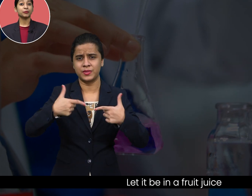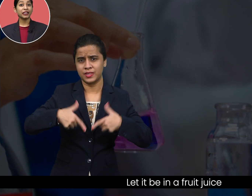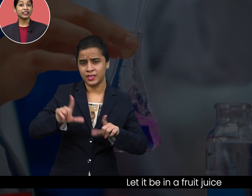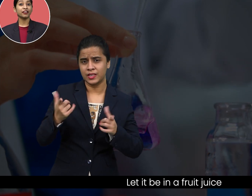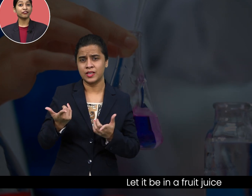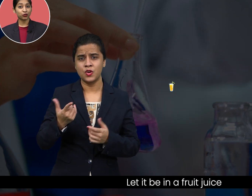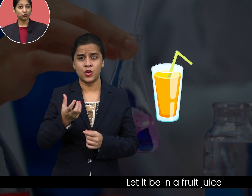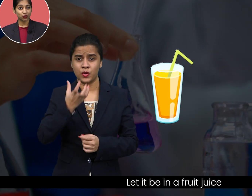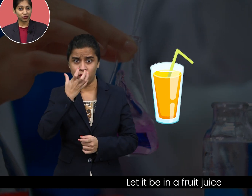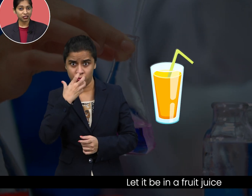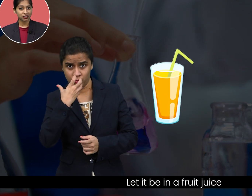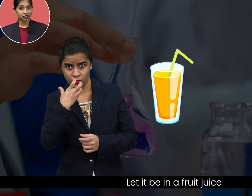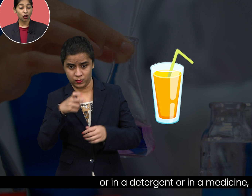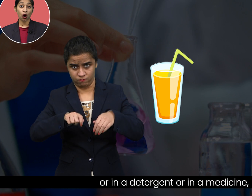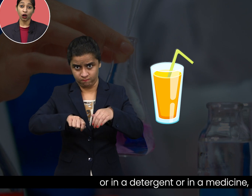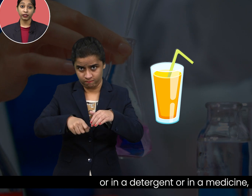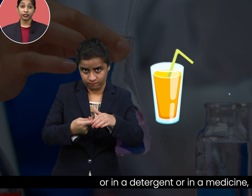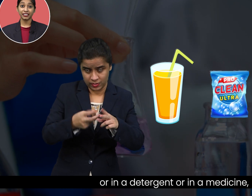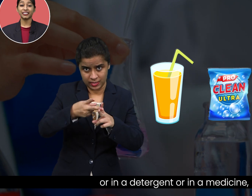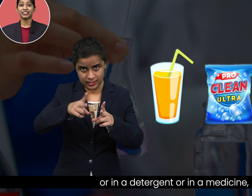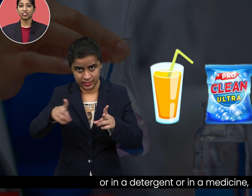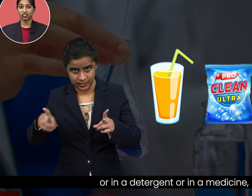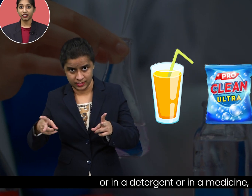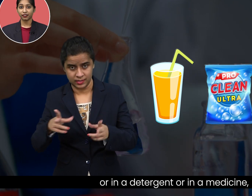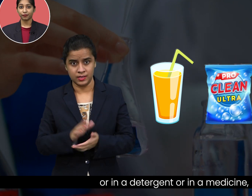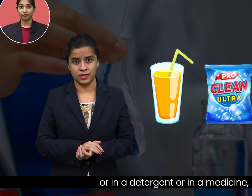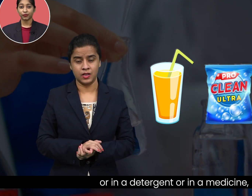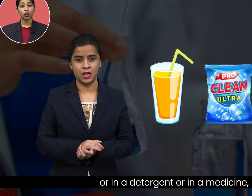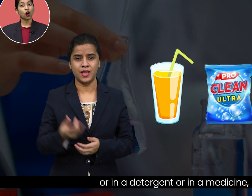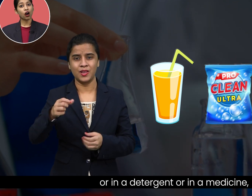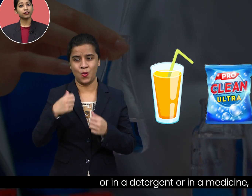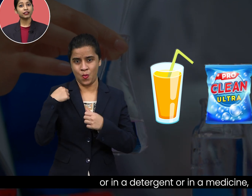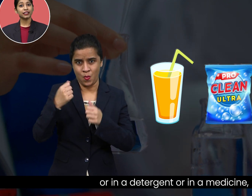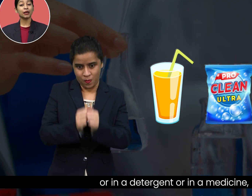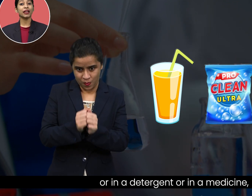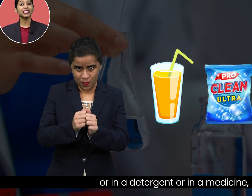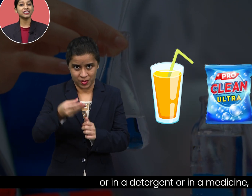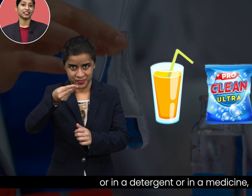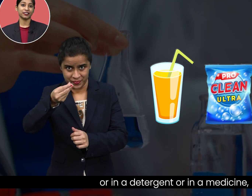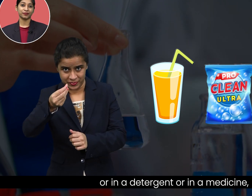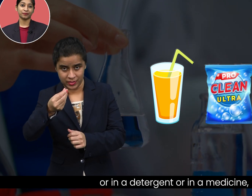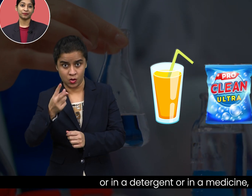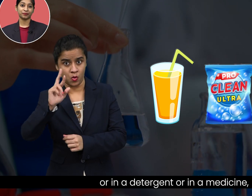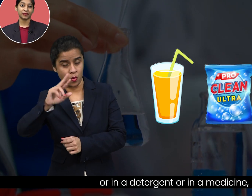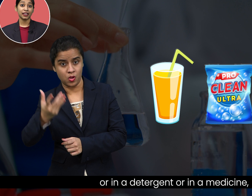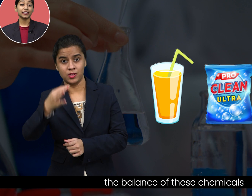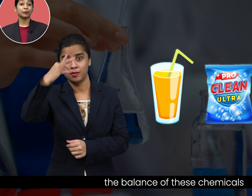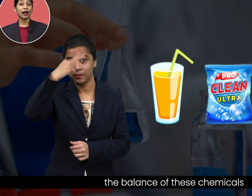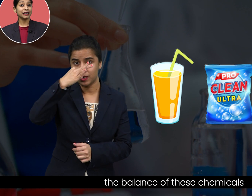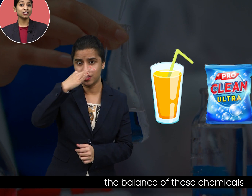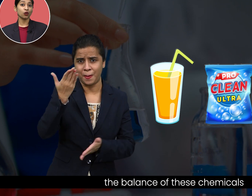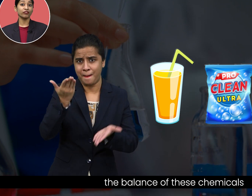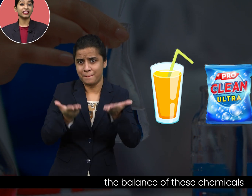Let it be in a fruit juice or in a detergent or in a medicine.